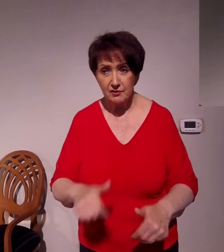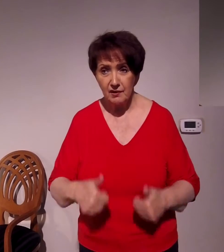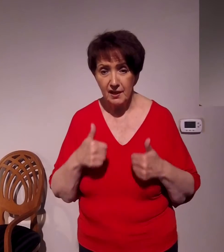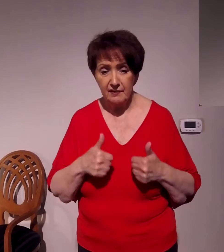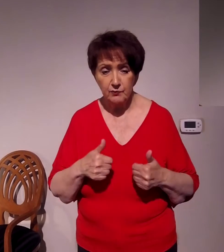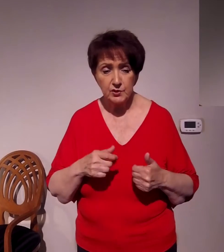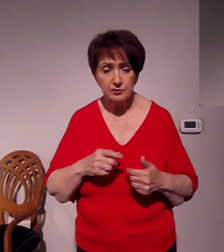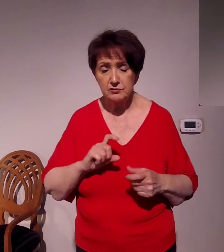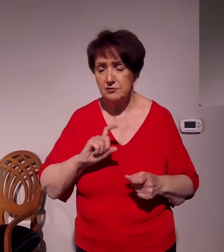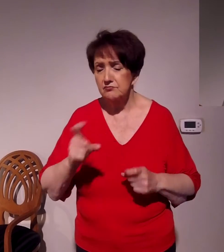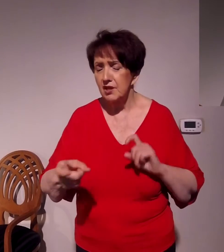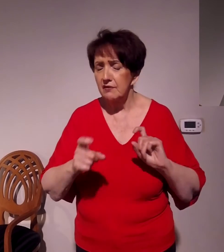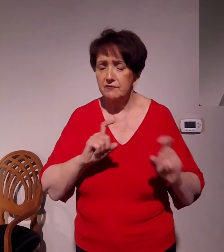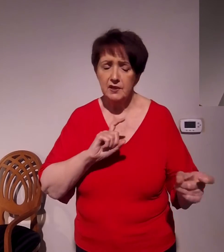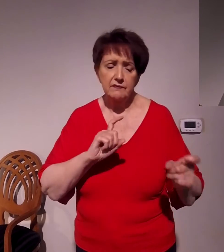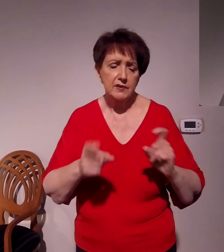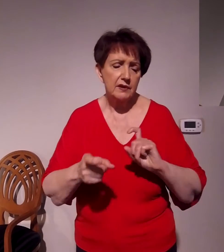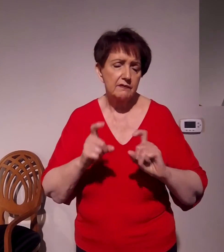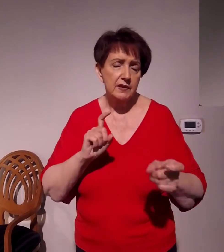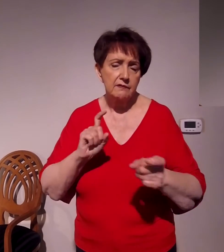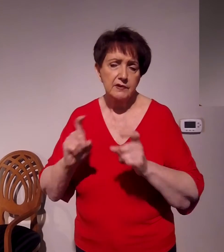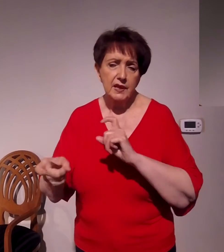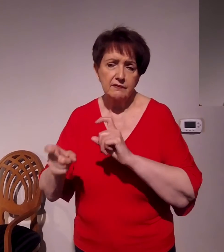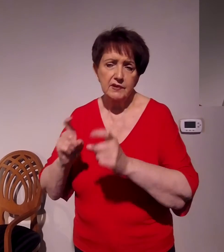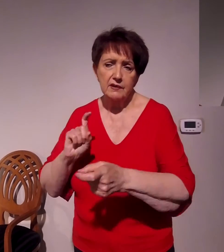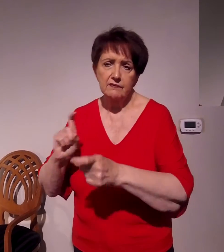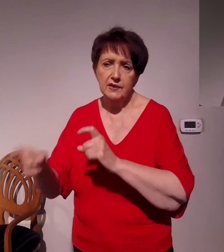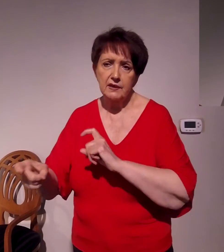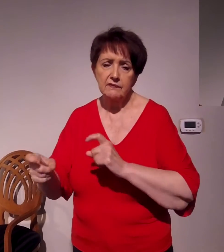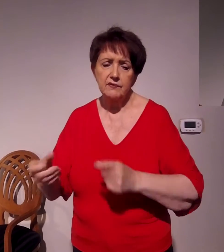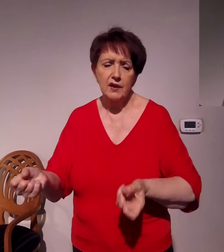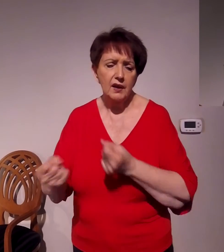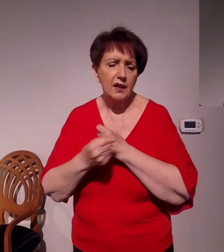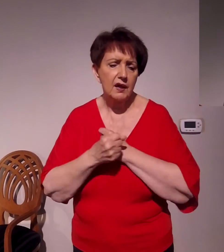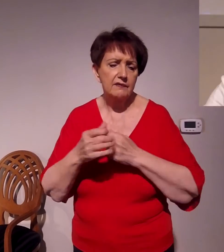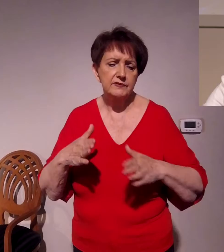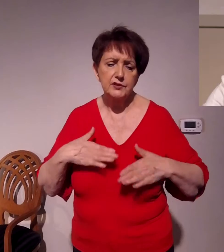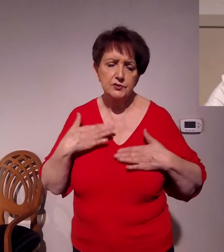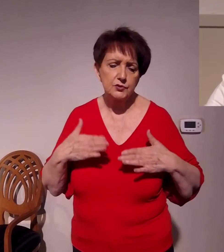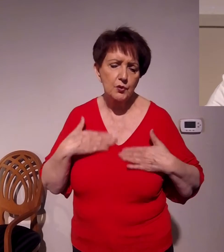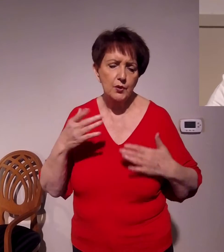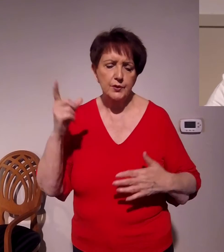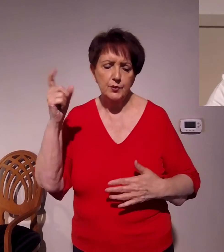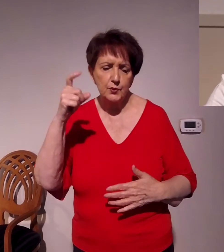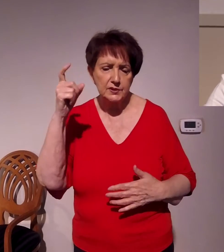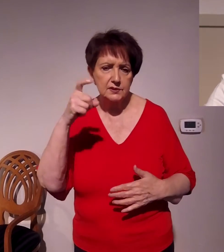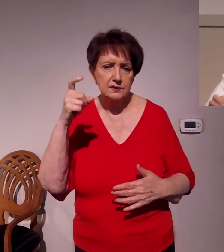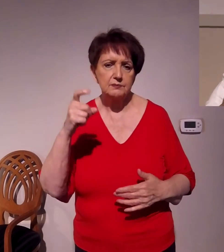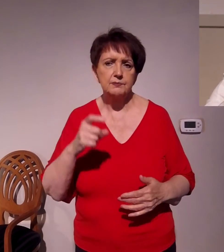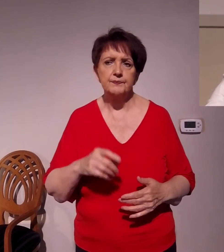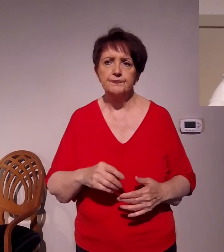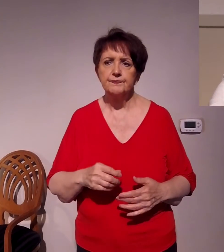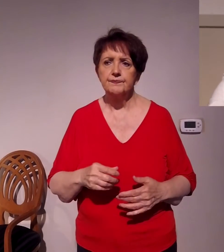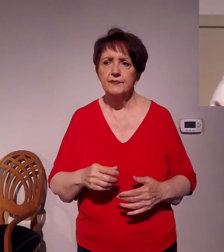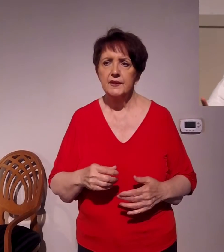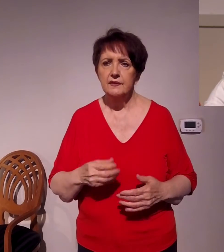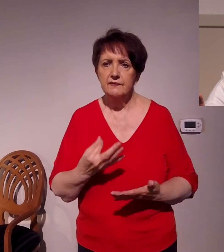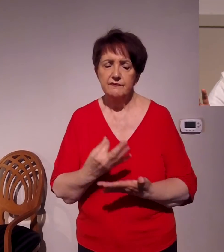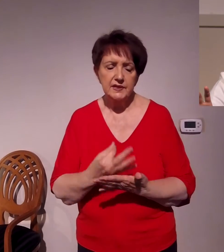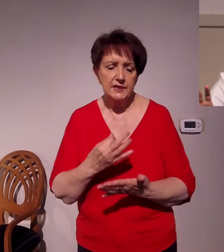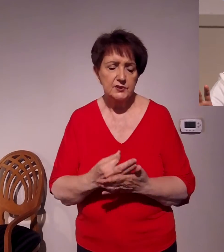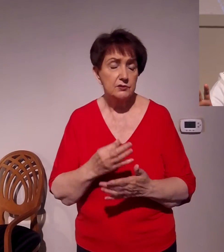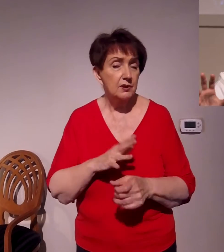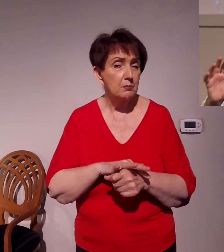freely. The love, the joy, the wisdom, the